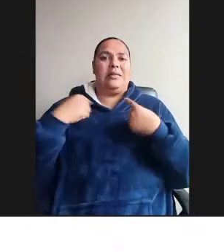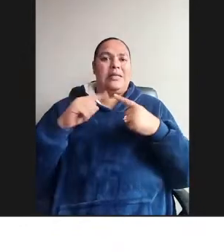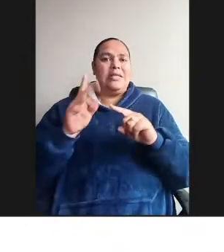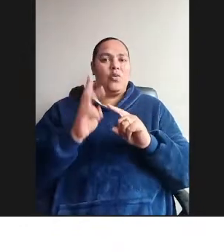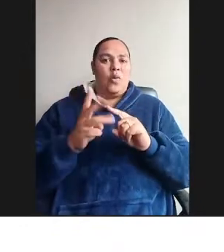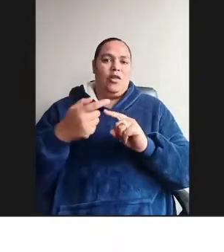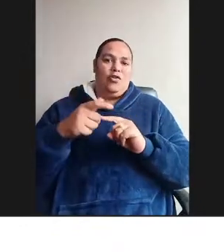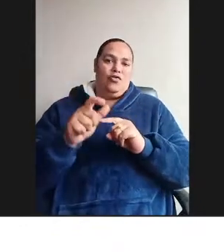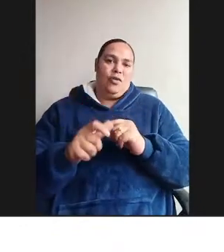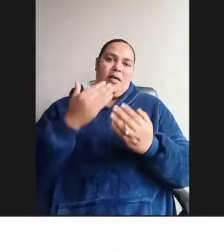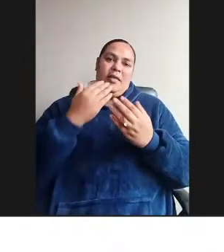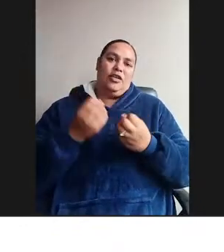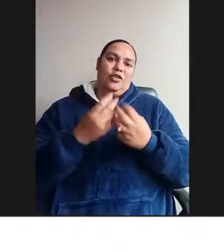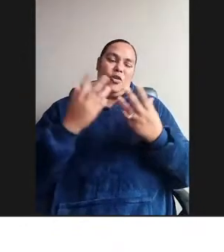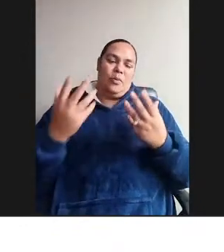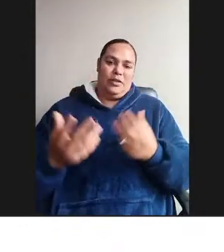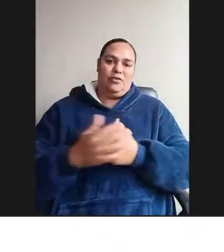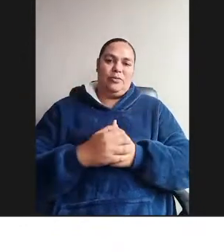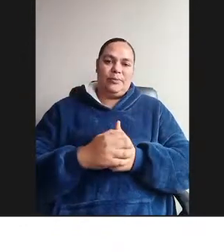you so much.